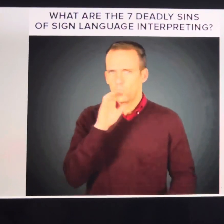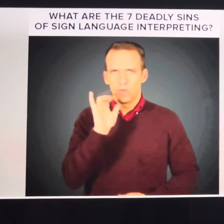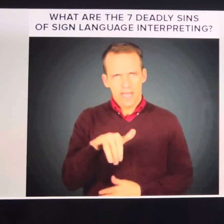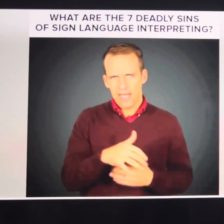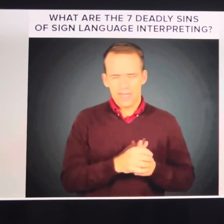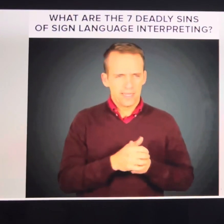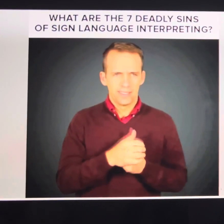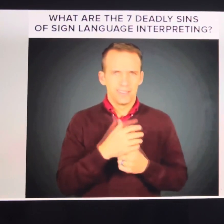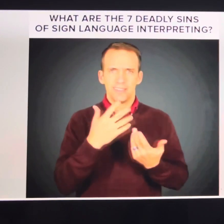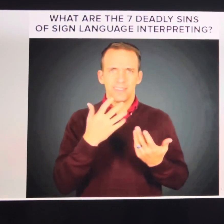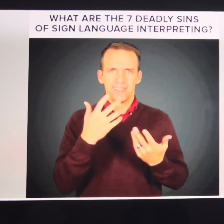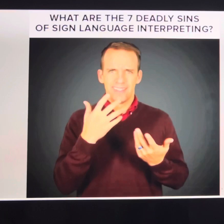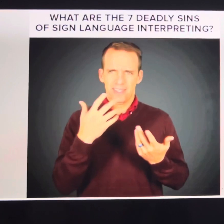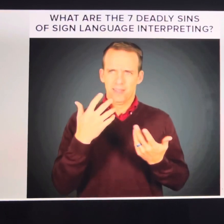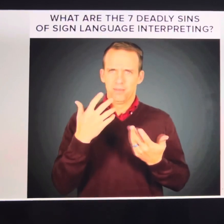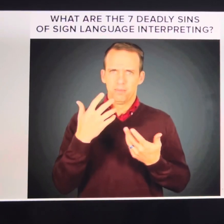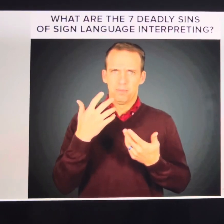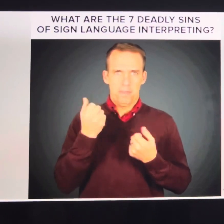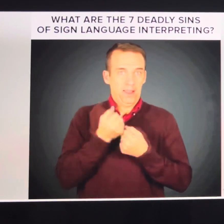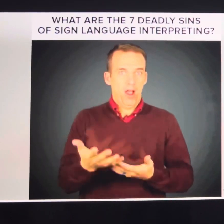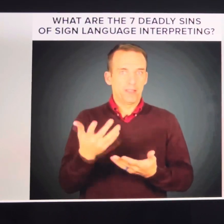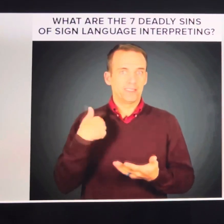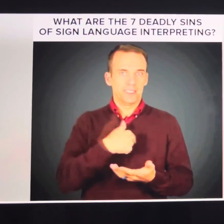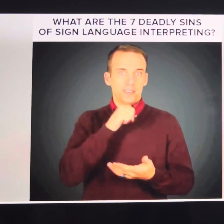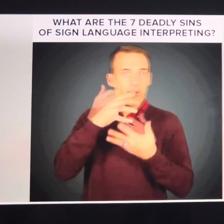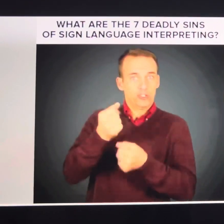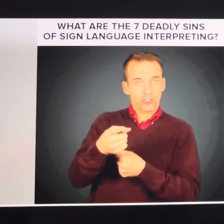but you let them continue anyway, don't do that.